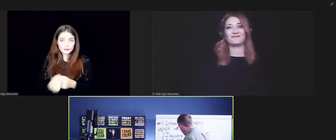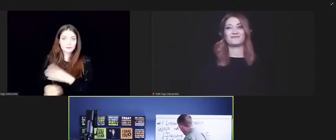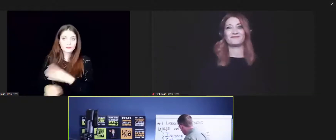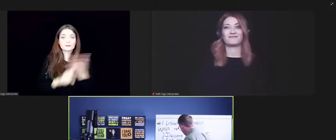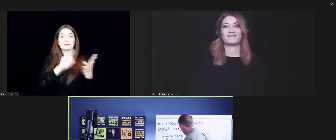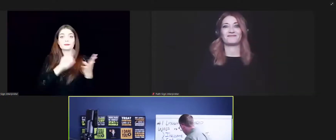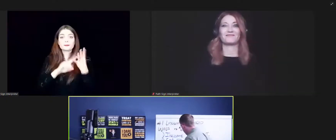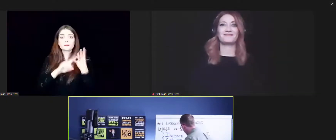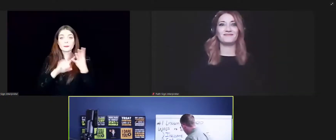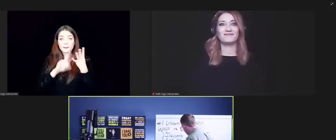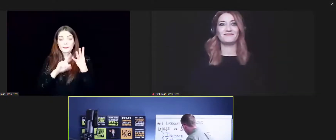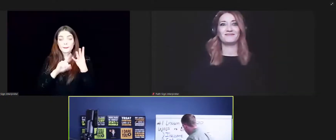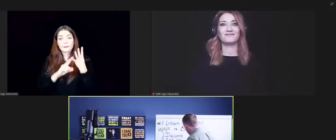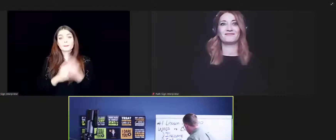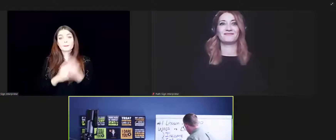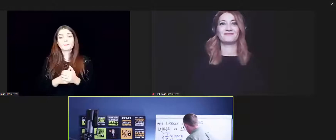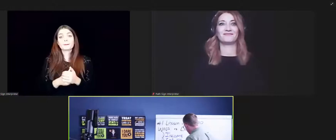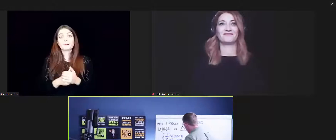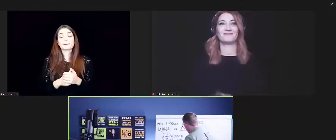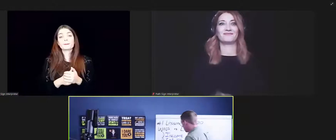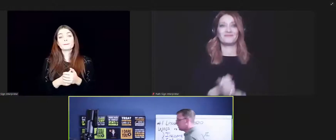Oh.